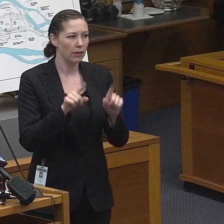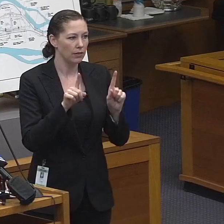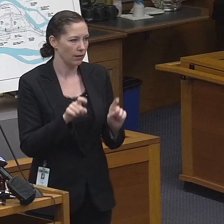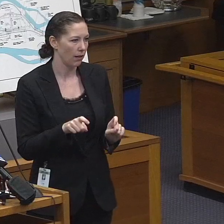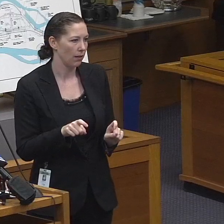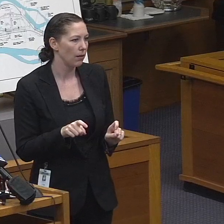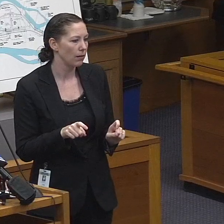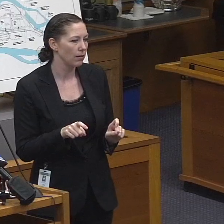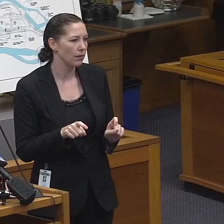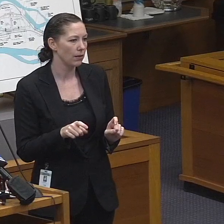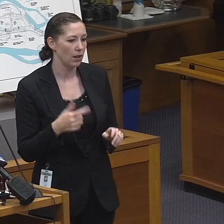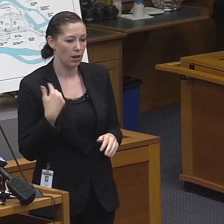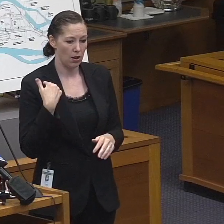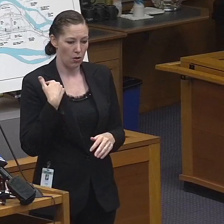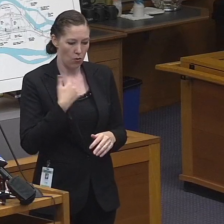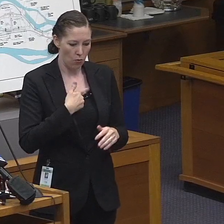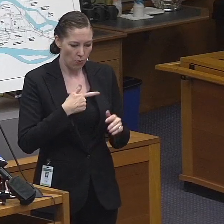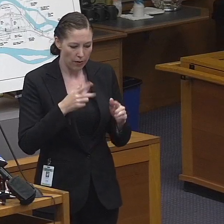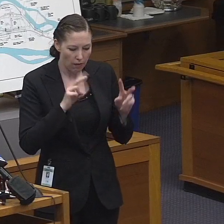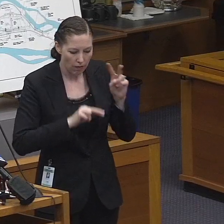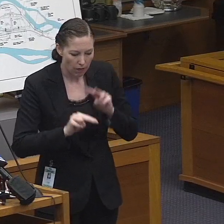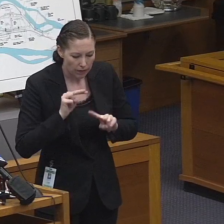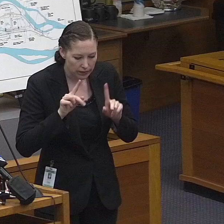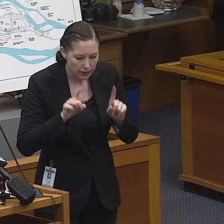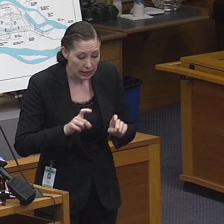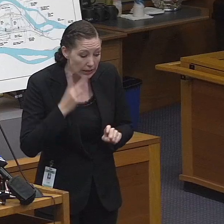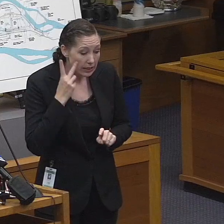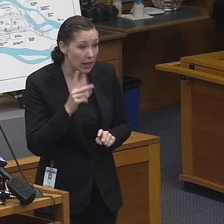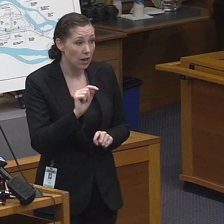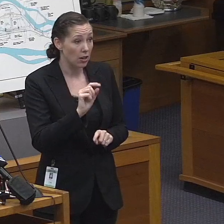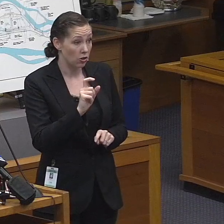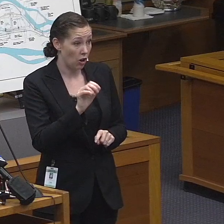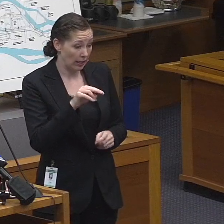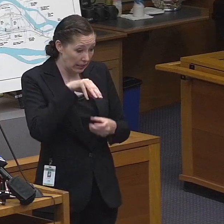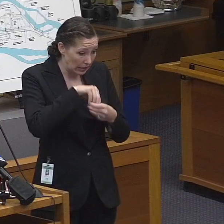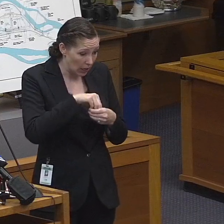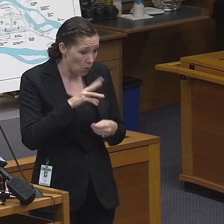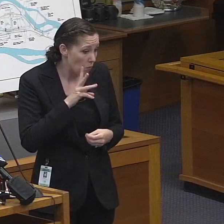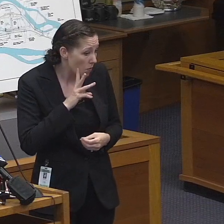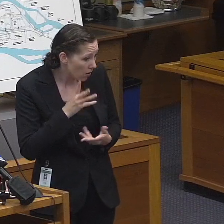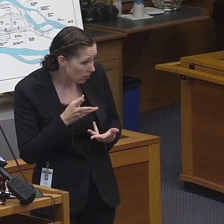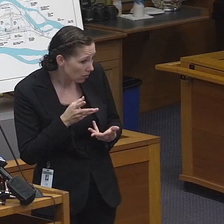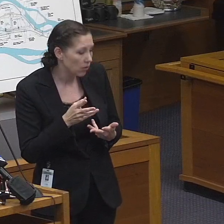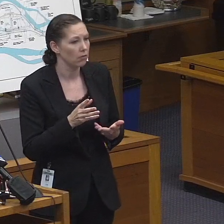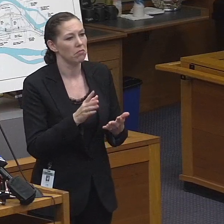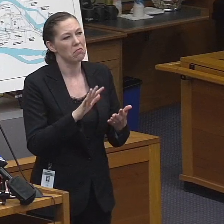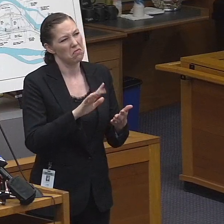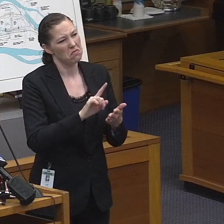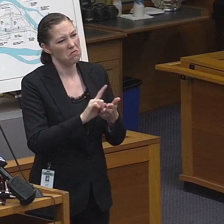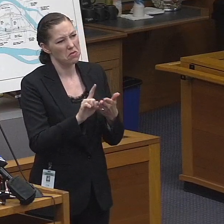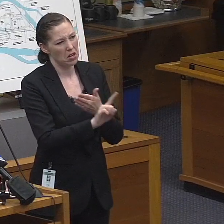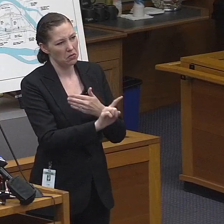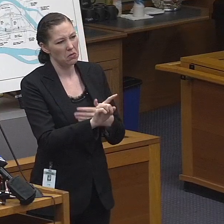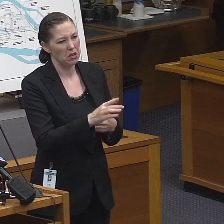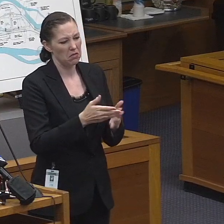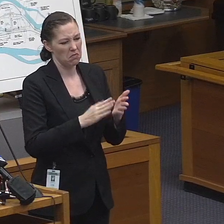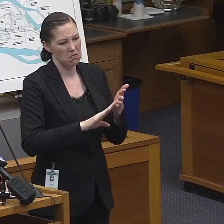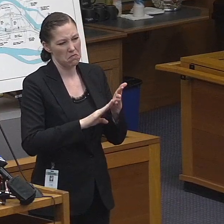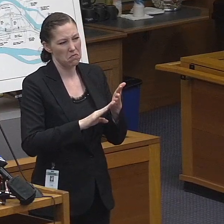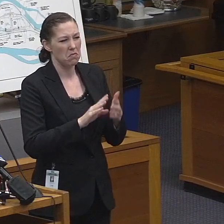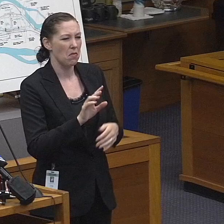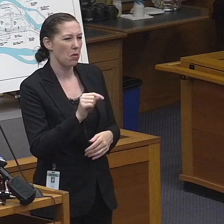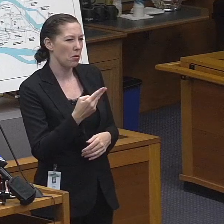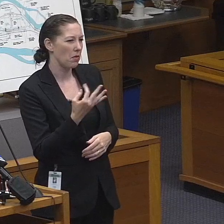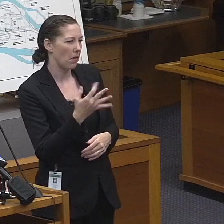We will be able to test for the toxins at the local level by the end of next week.